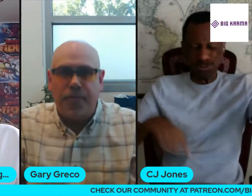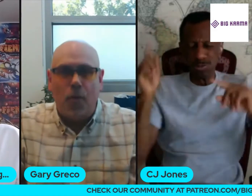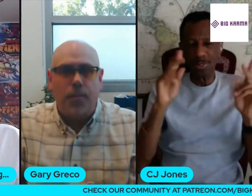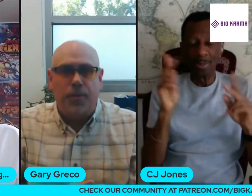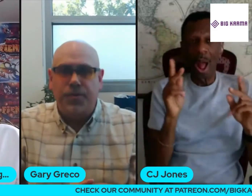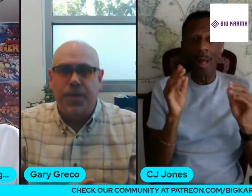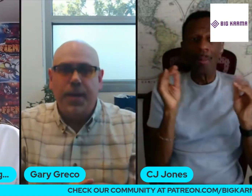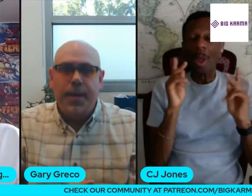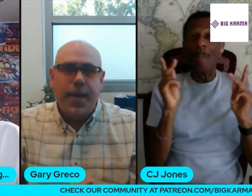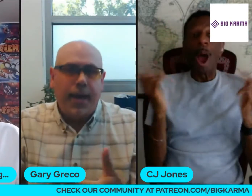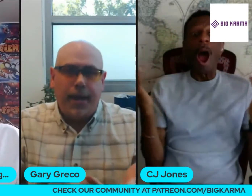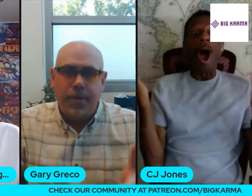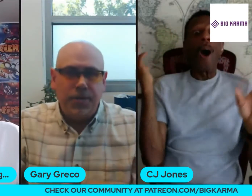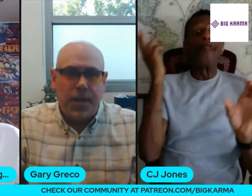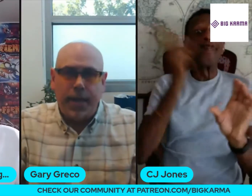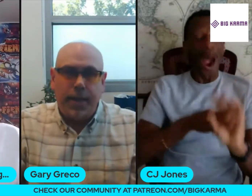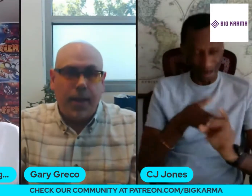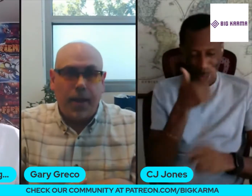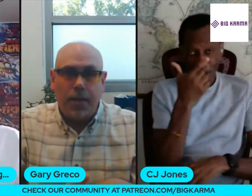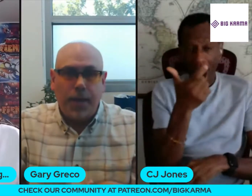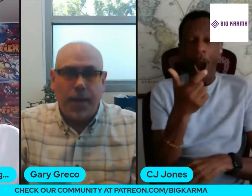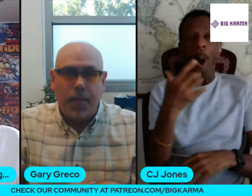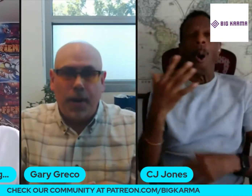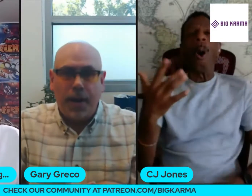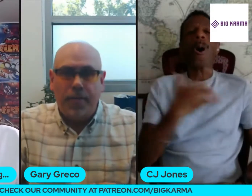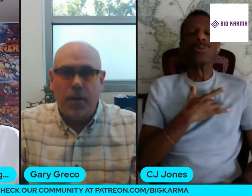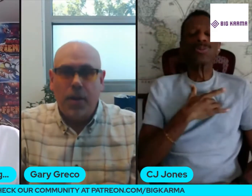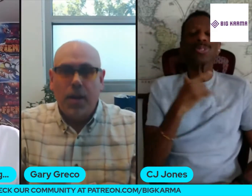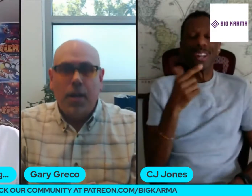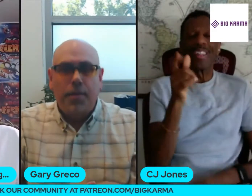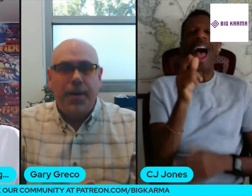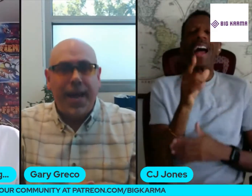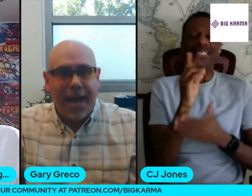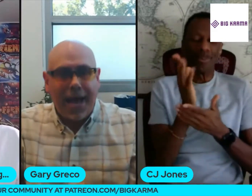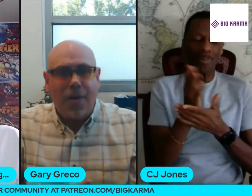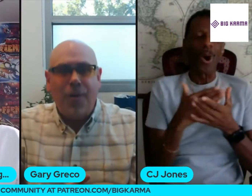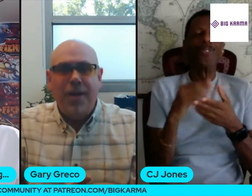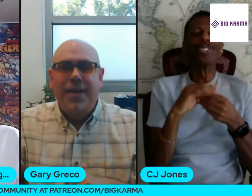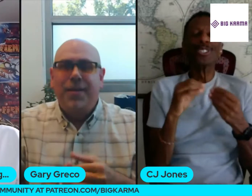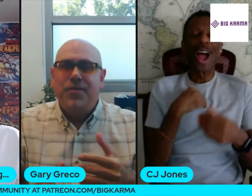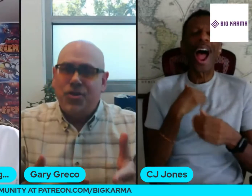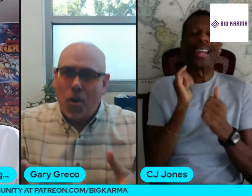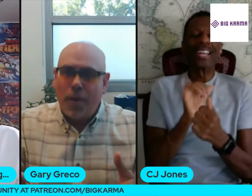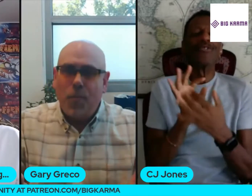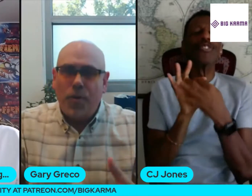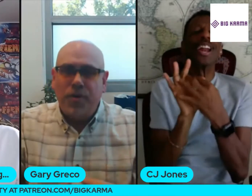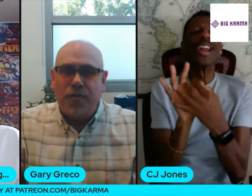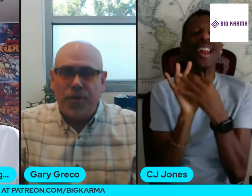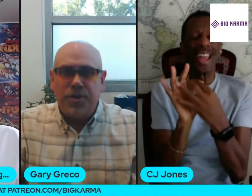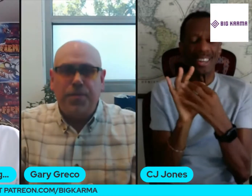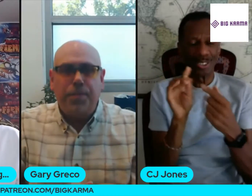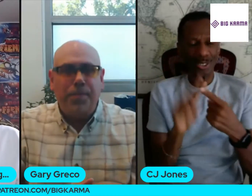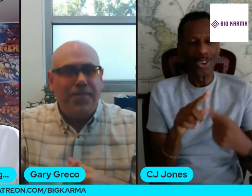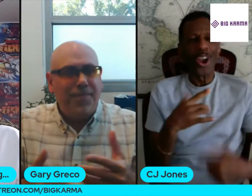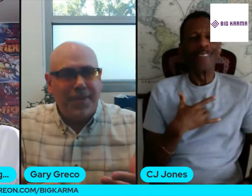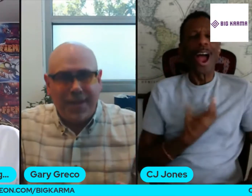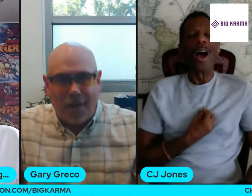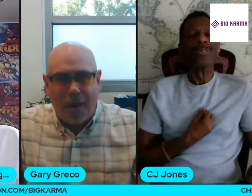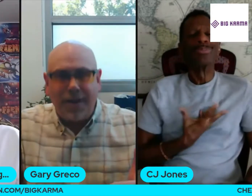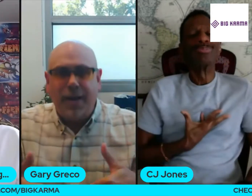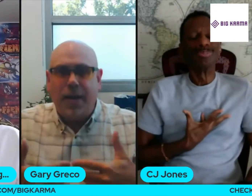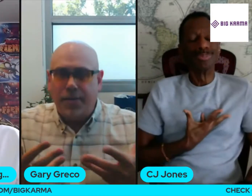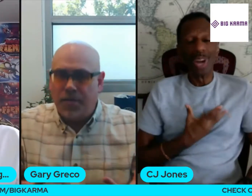white performers. And it was like, yeah, okay, whatever. But now, showing more diverse